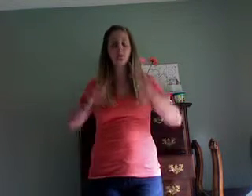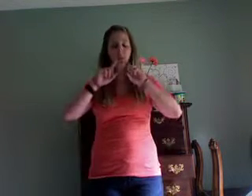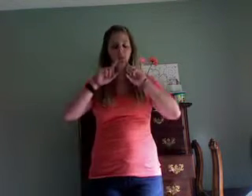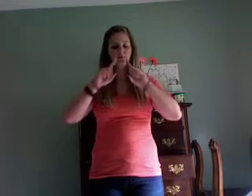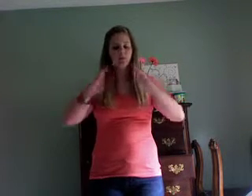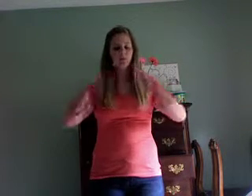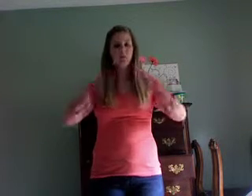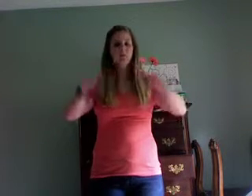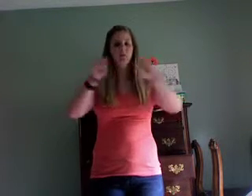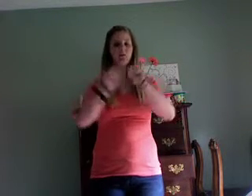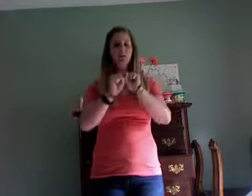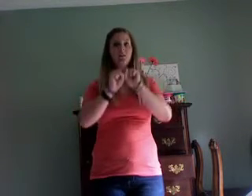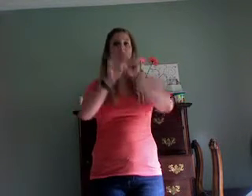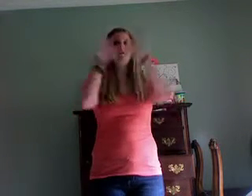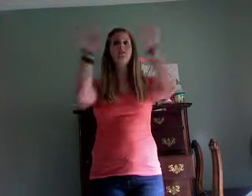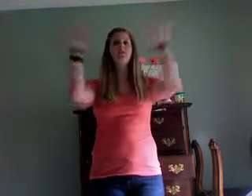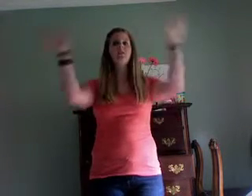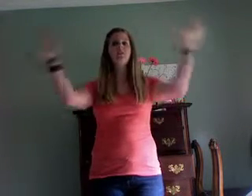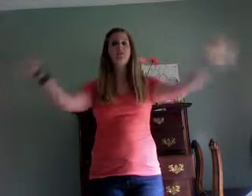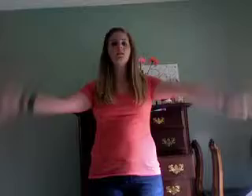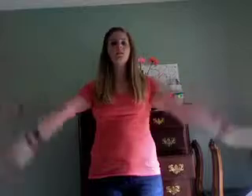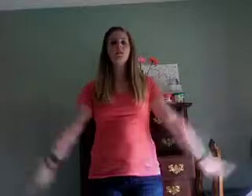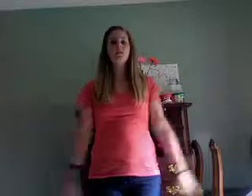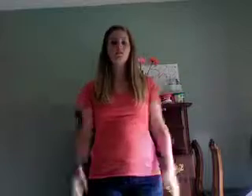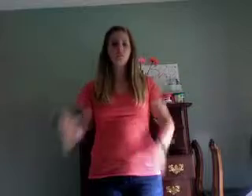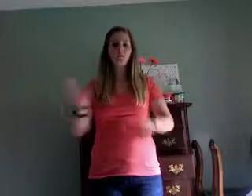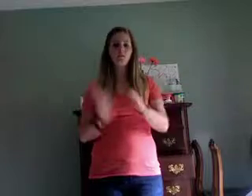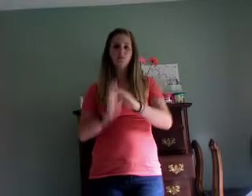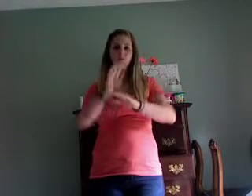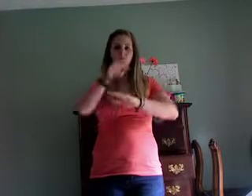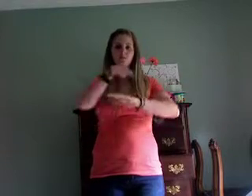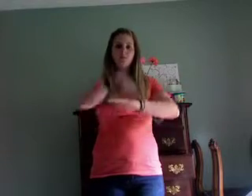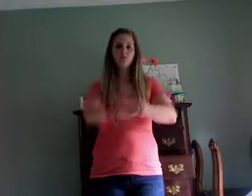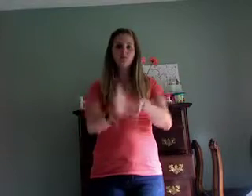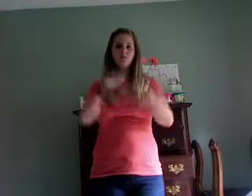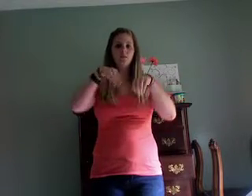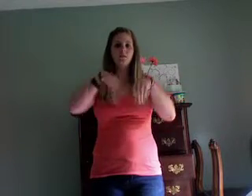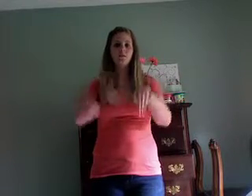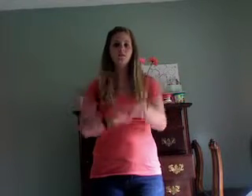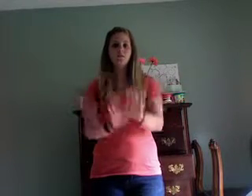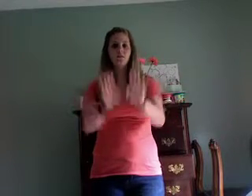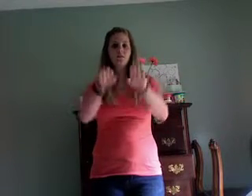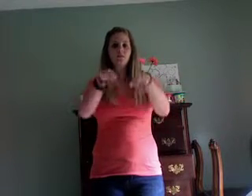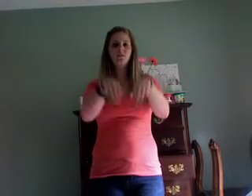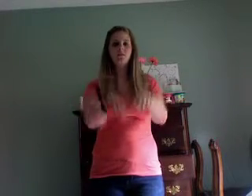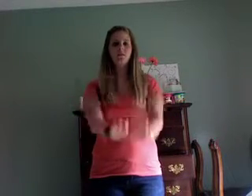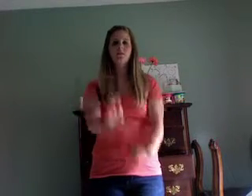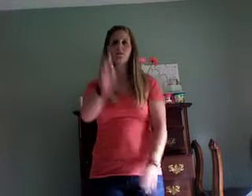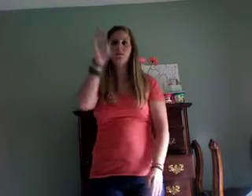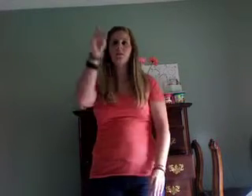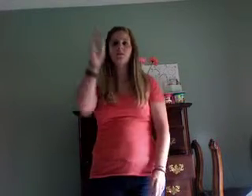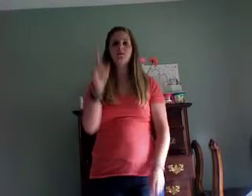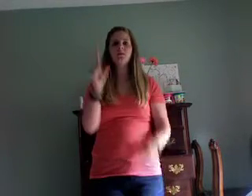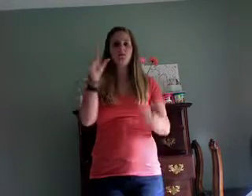He spoke with clarity, walked across the sea. A